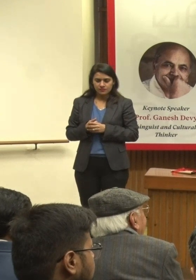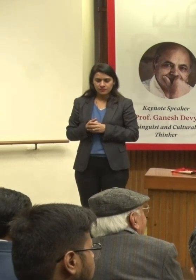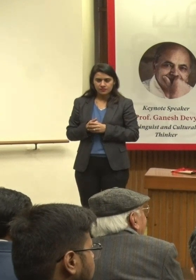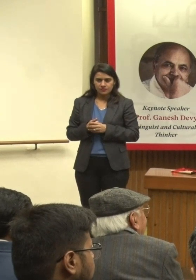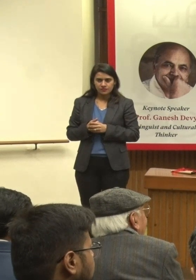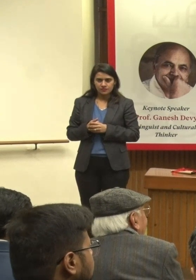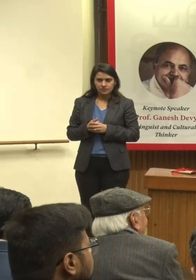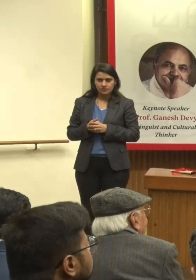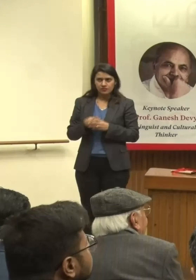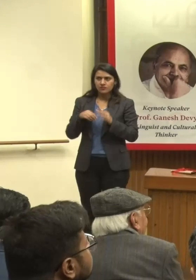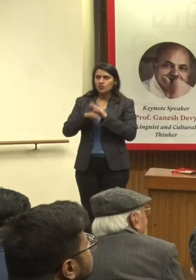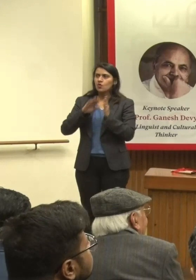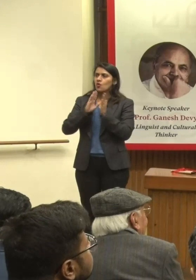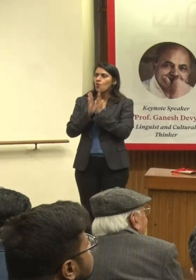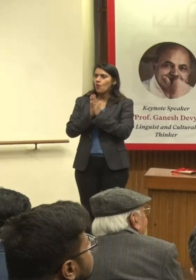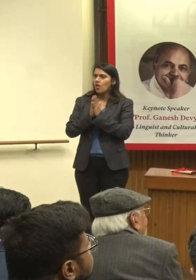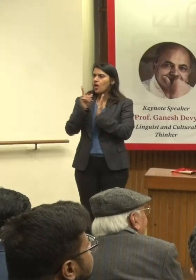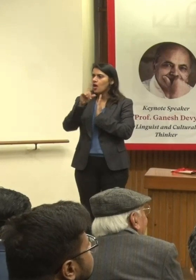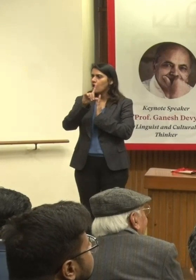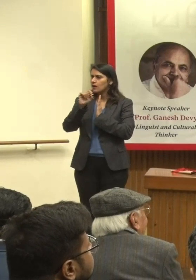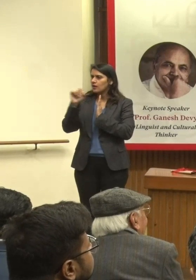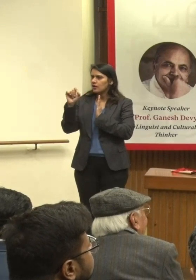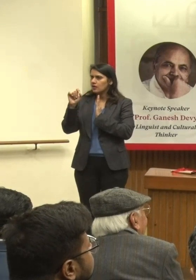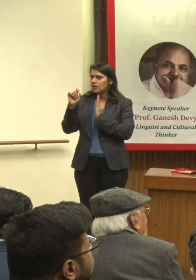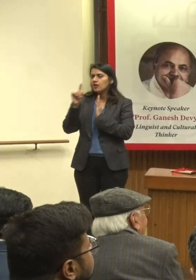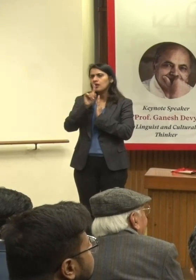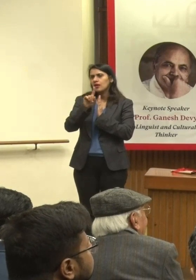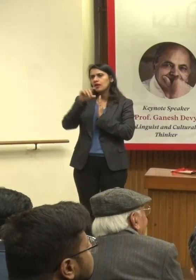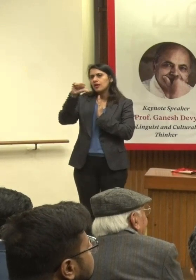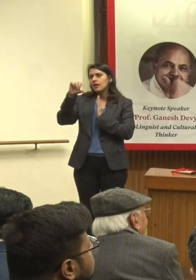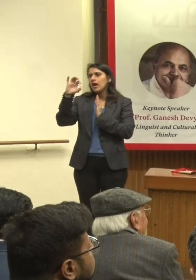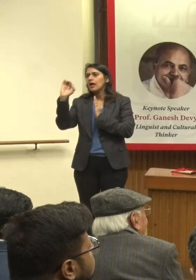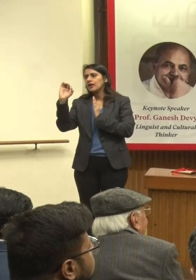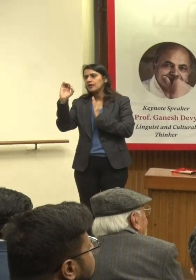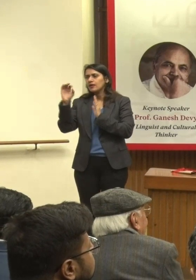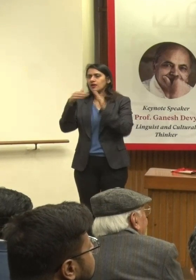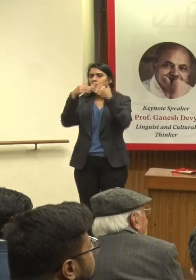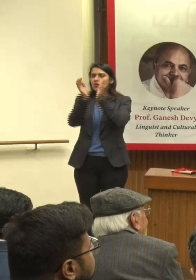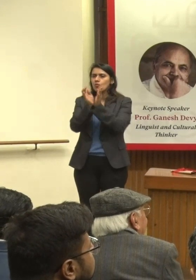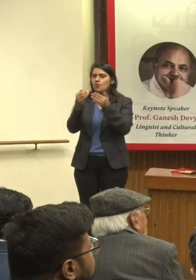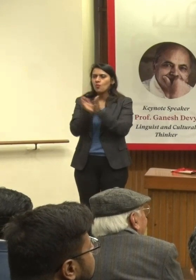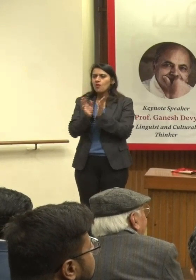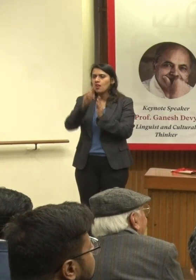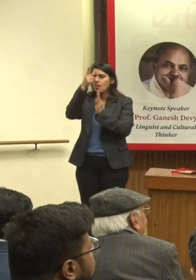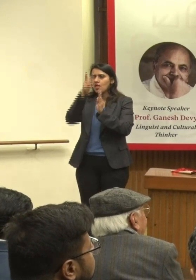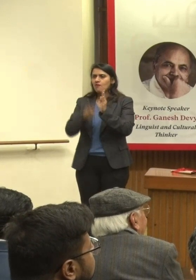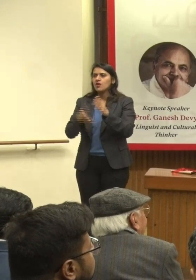In all, about 191 communities got included in this